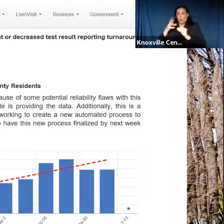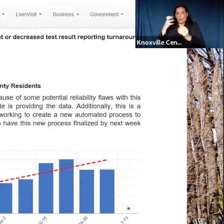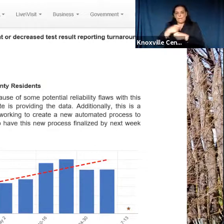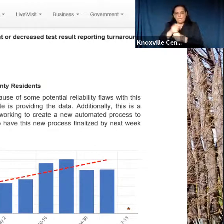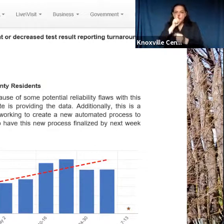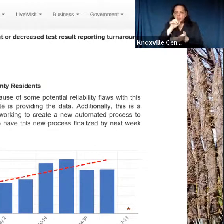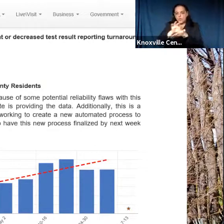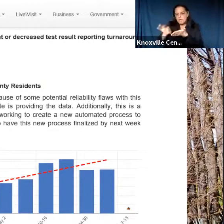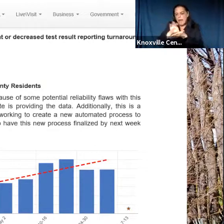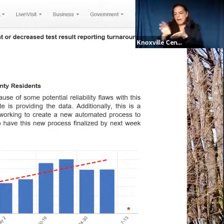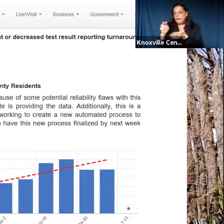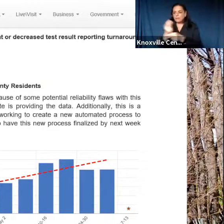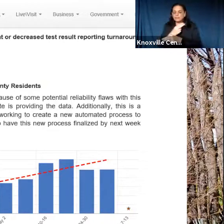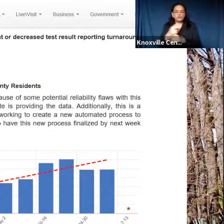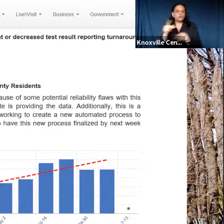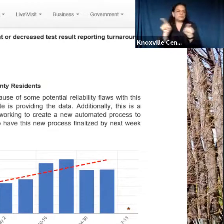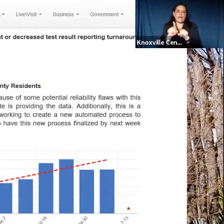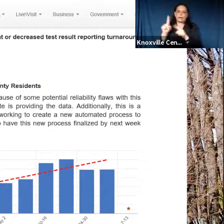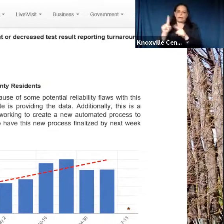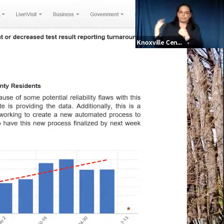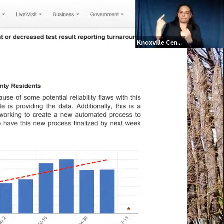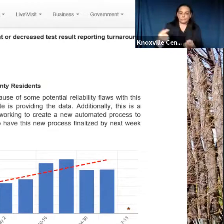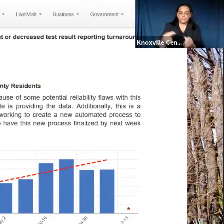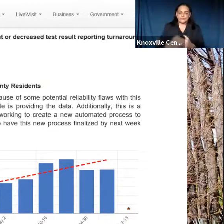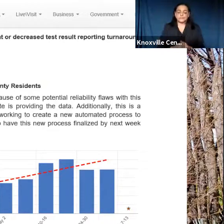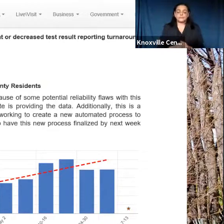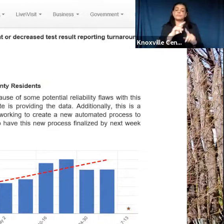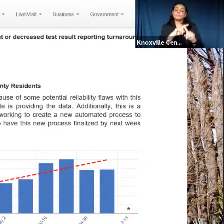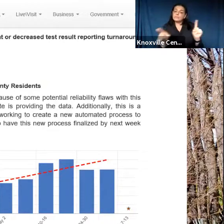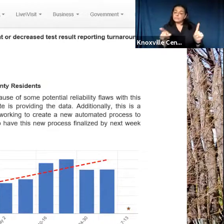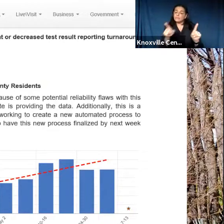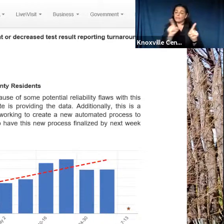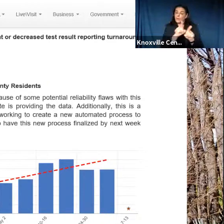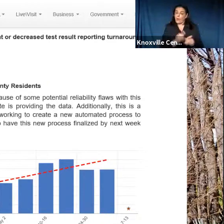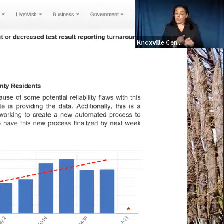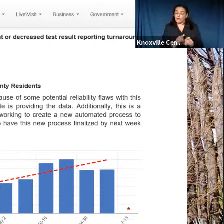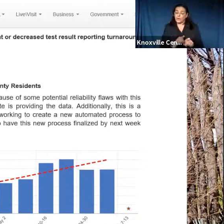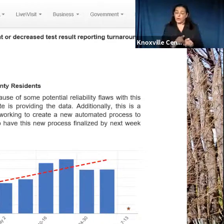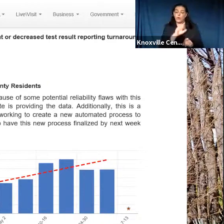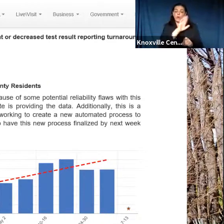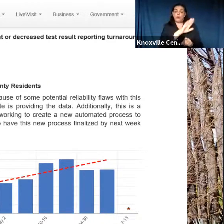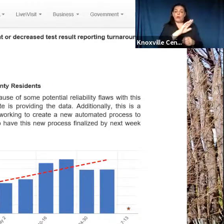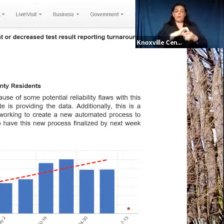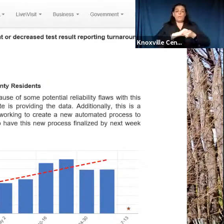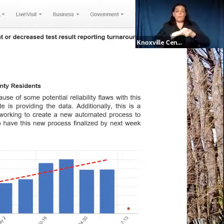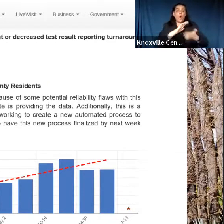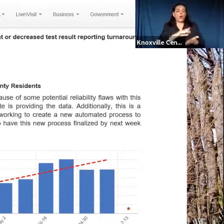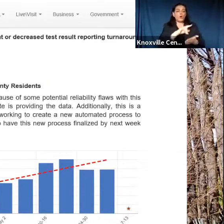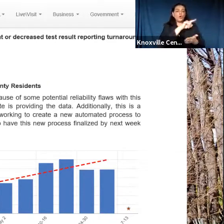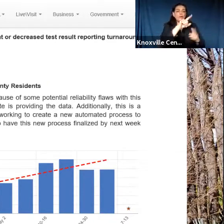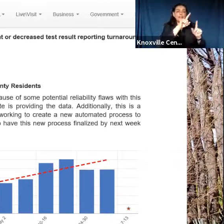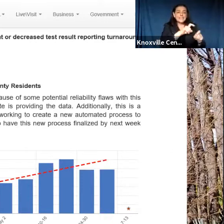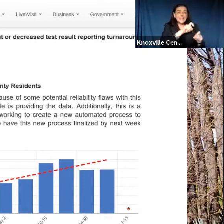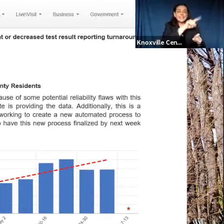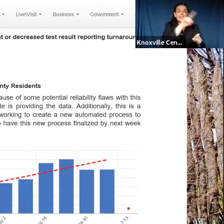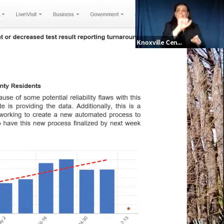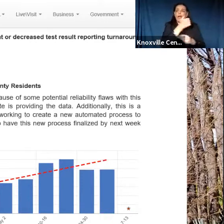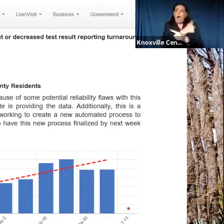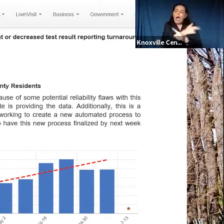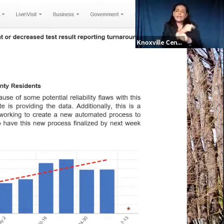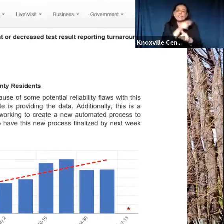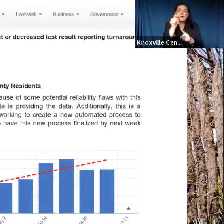been doing previously. Anecdotally, though, reports from our testing partner agencies, hospitals, and private